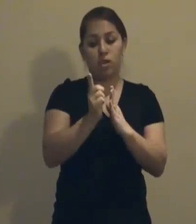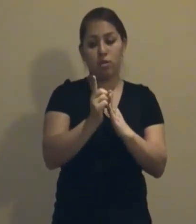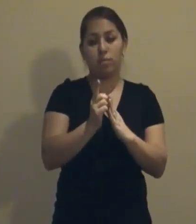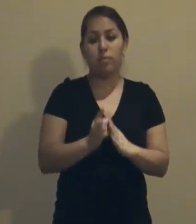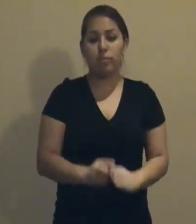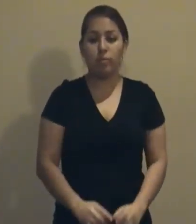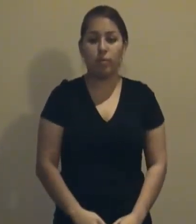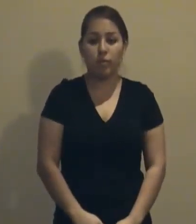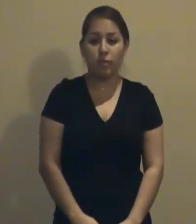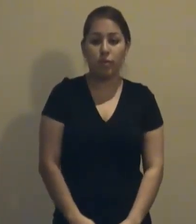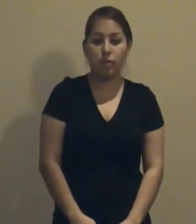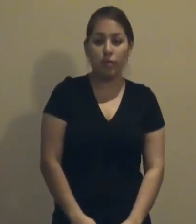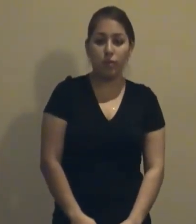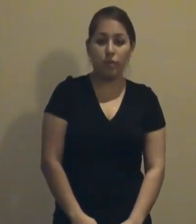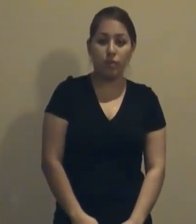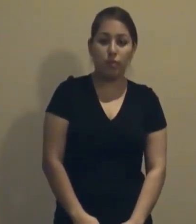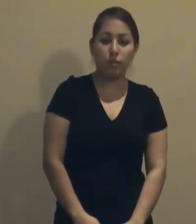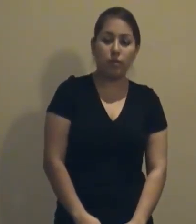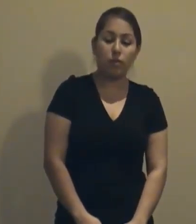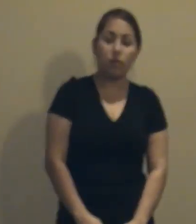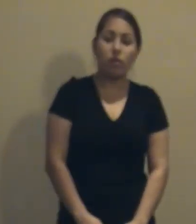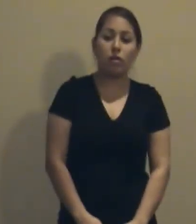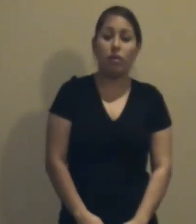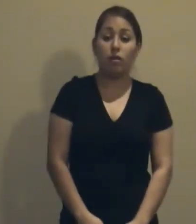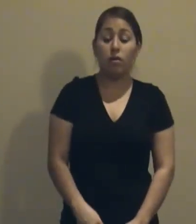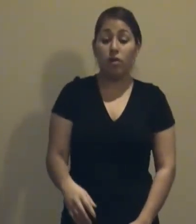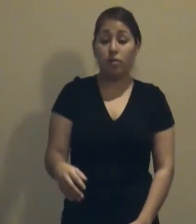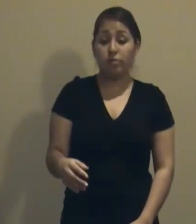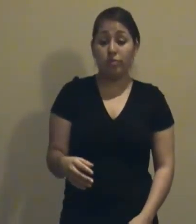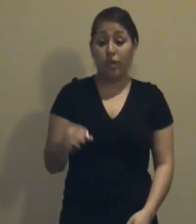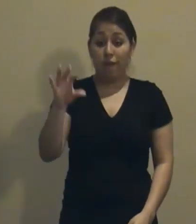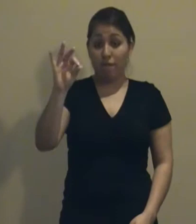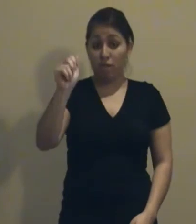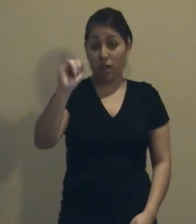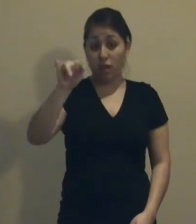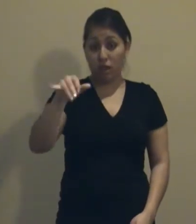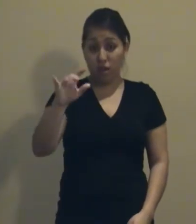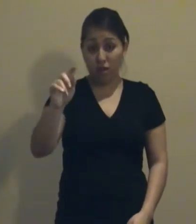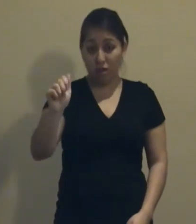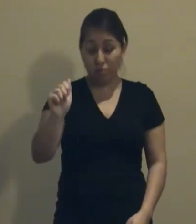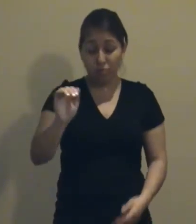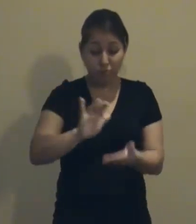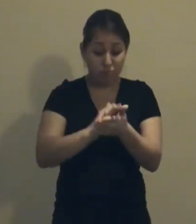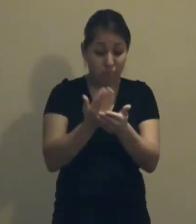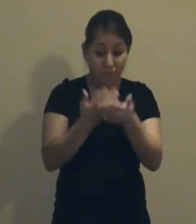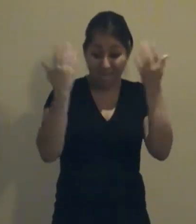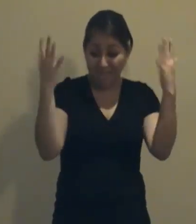And now take the fajita mixture, put it into a bowl, and you can just have a